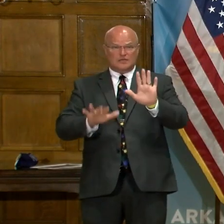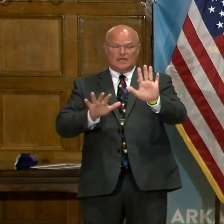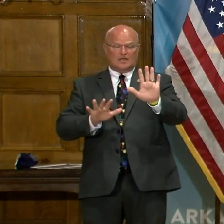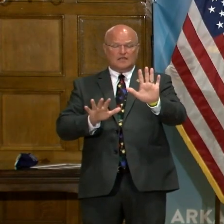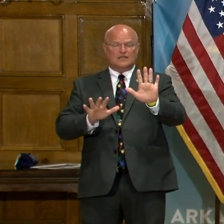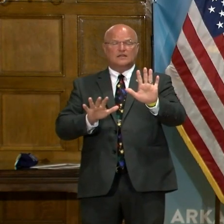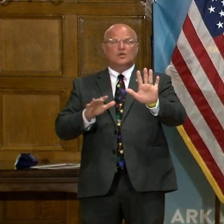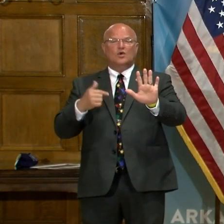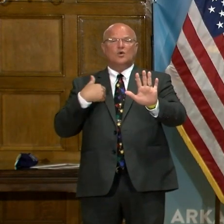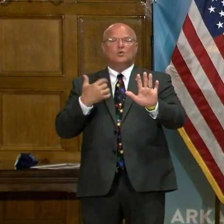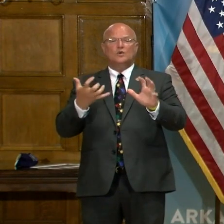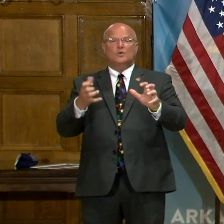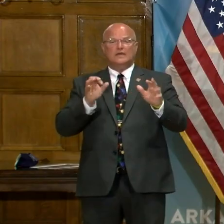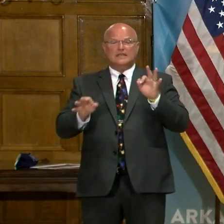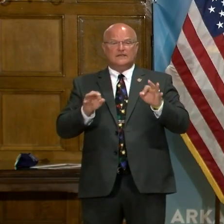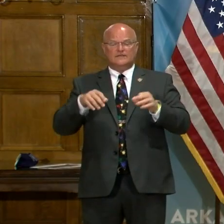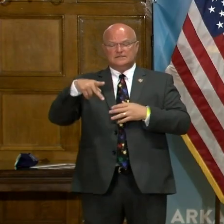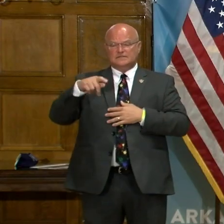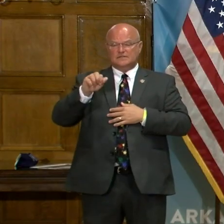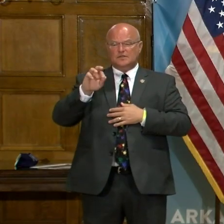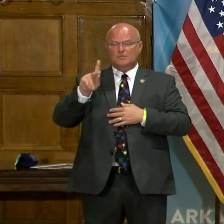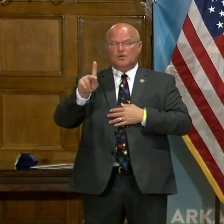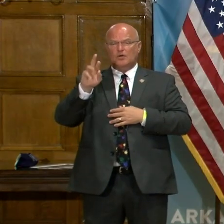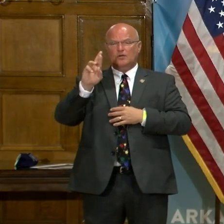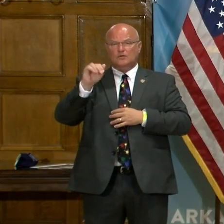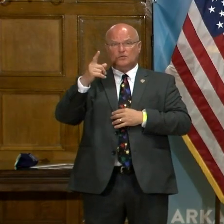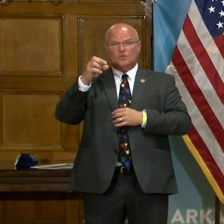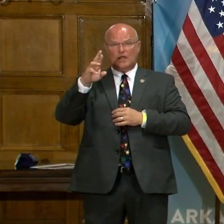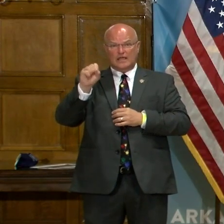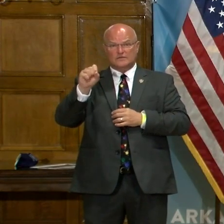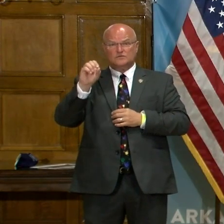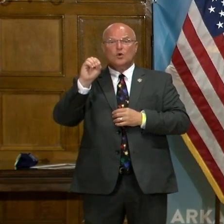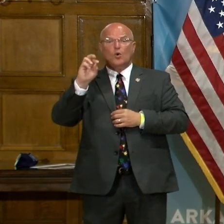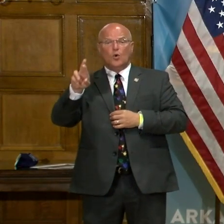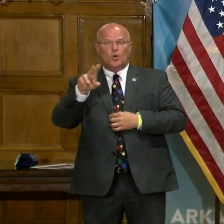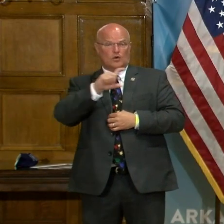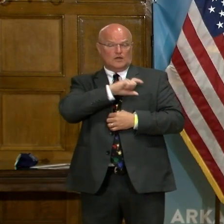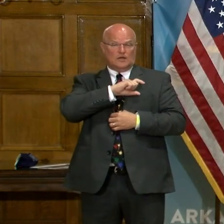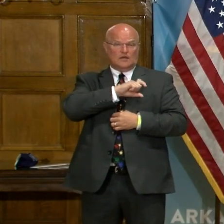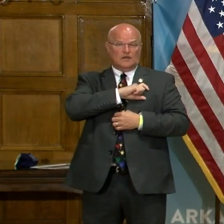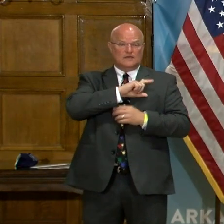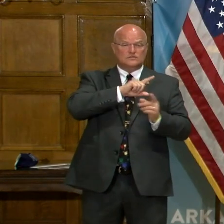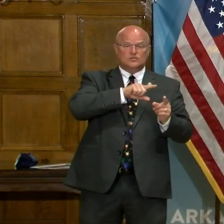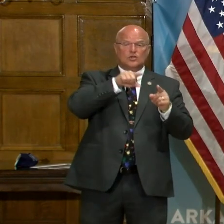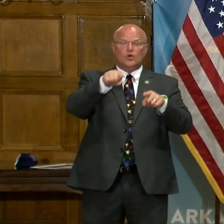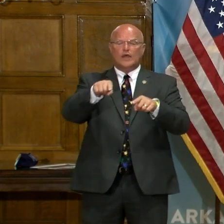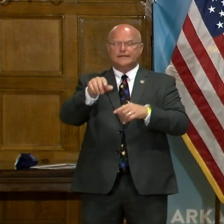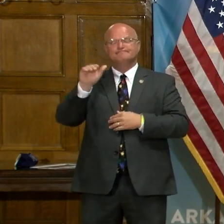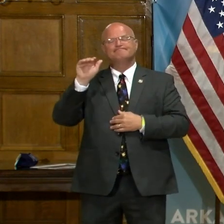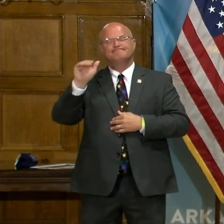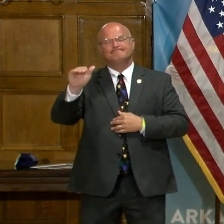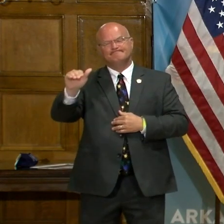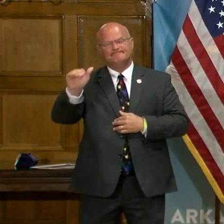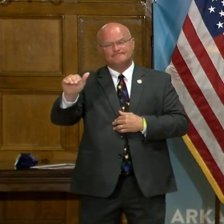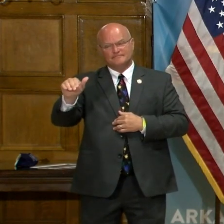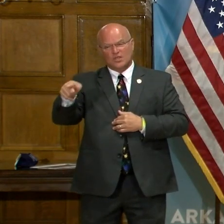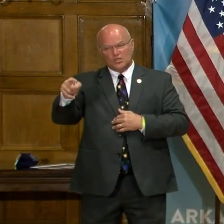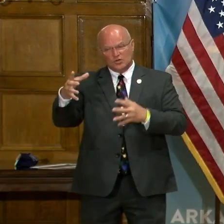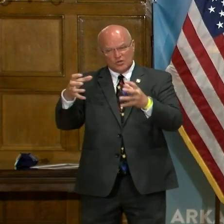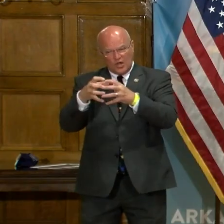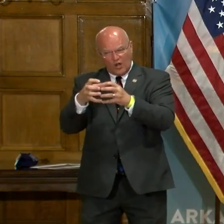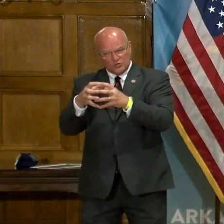we'd like, though, is whether it's our park rangers or local law enforcement, is to go out and remind people, you all